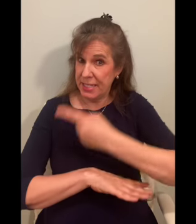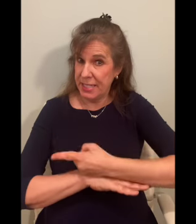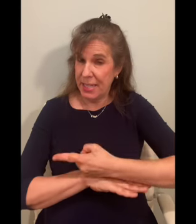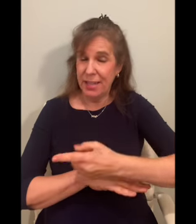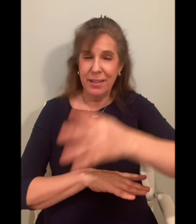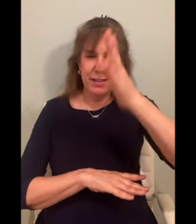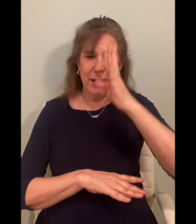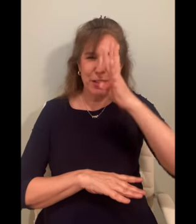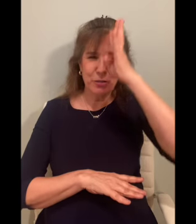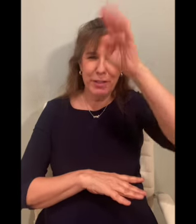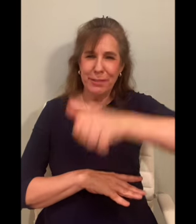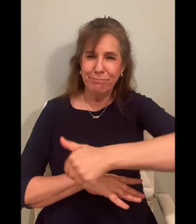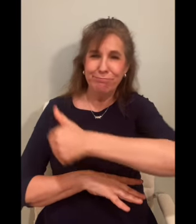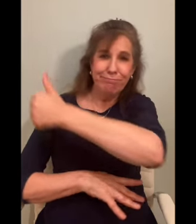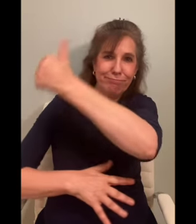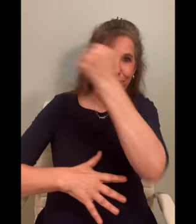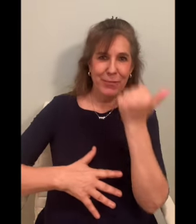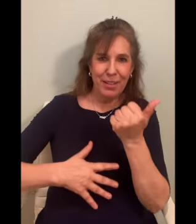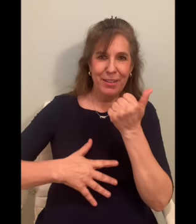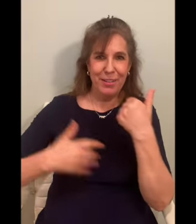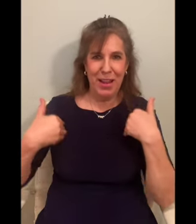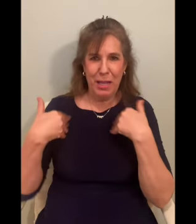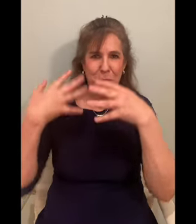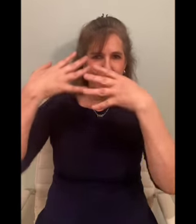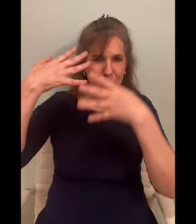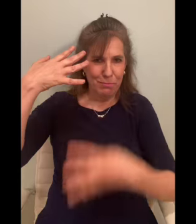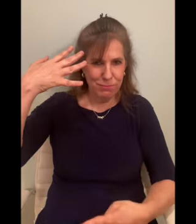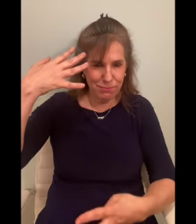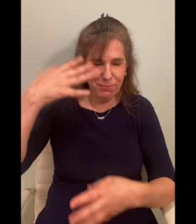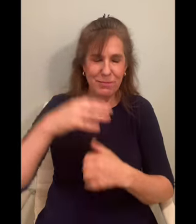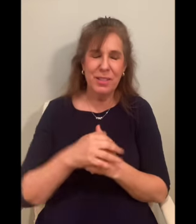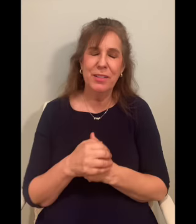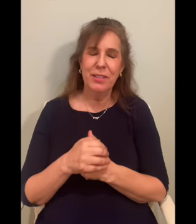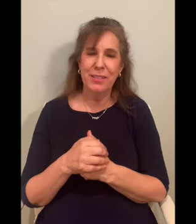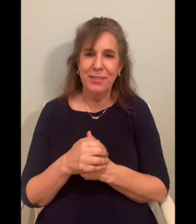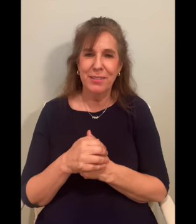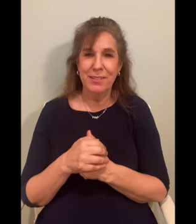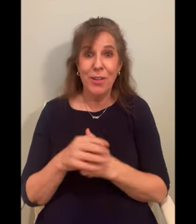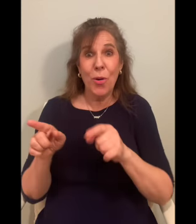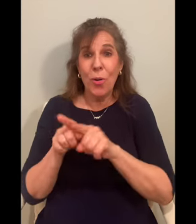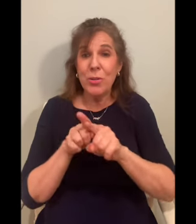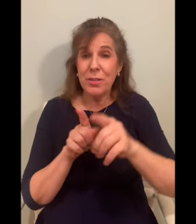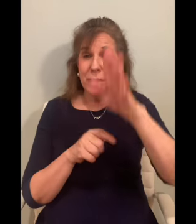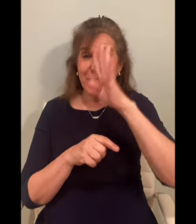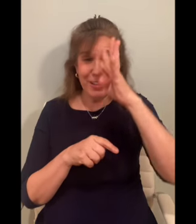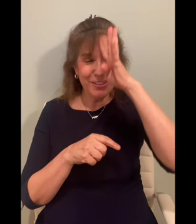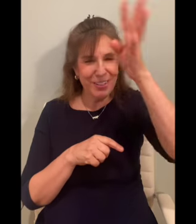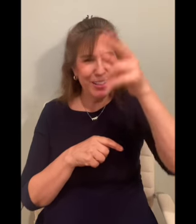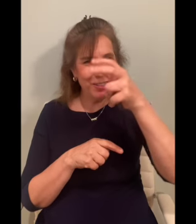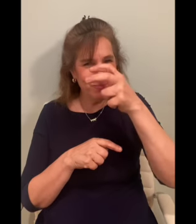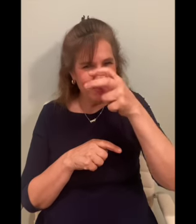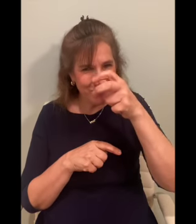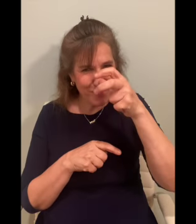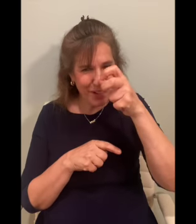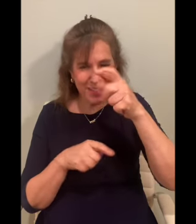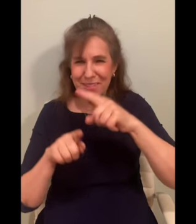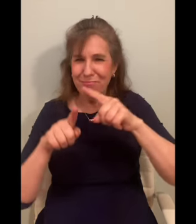that we know. And also bugs, all kind of different bugs. And God said it was